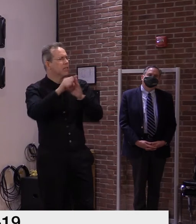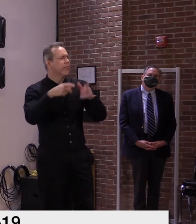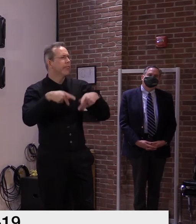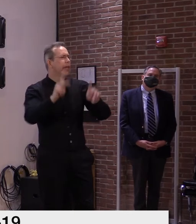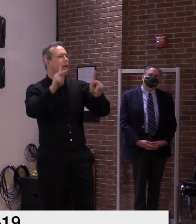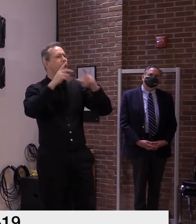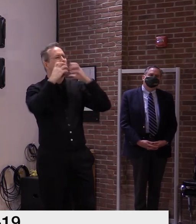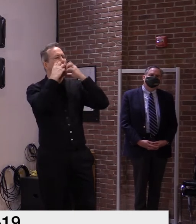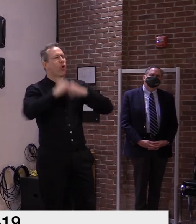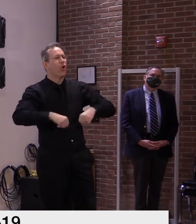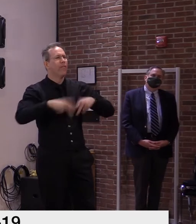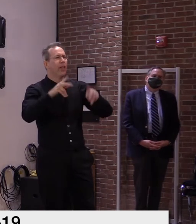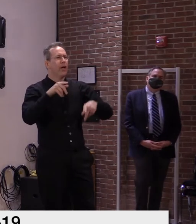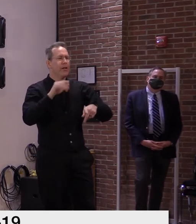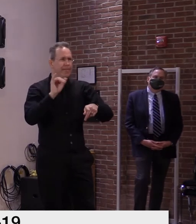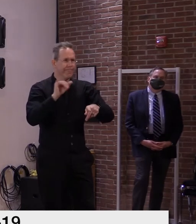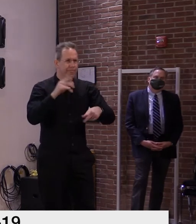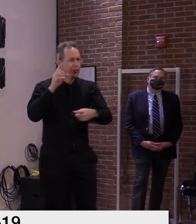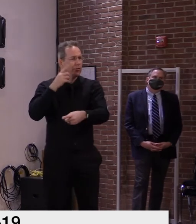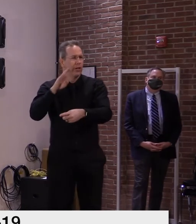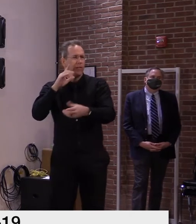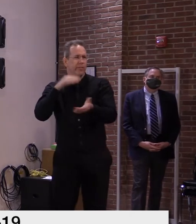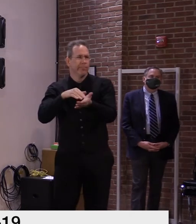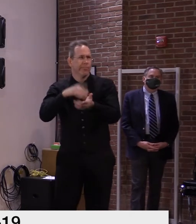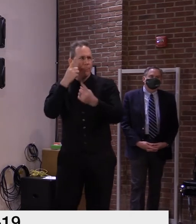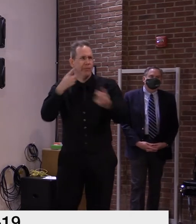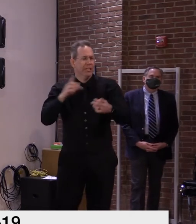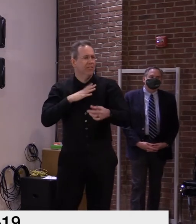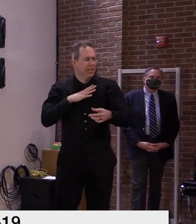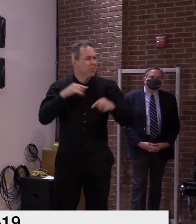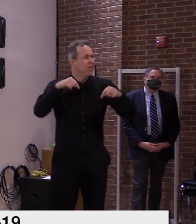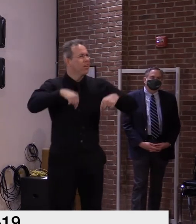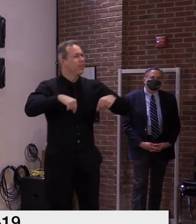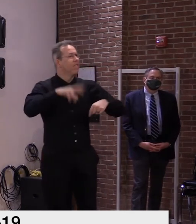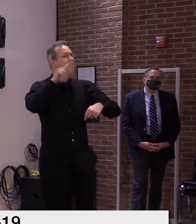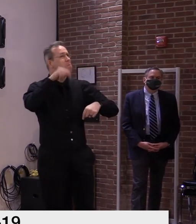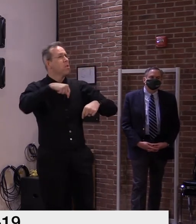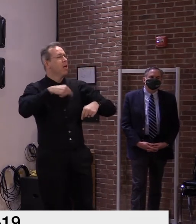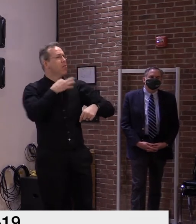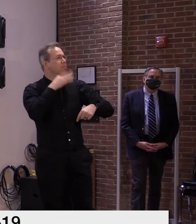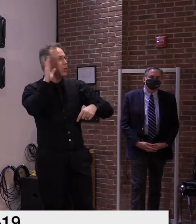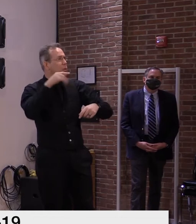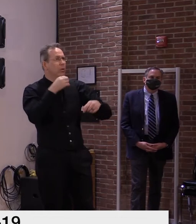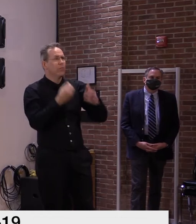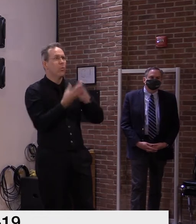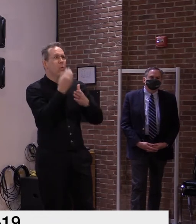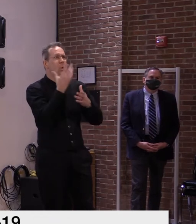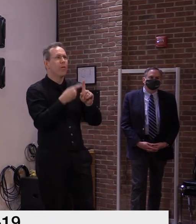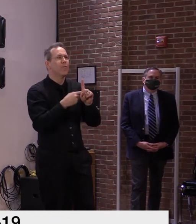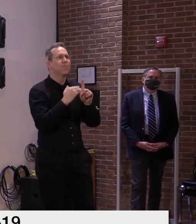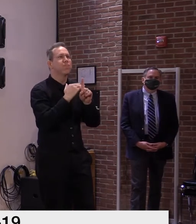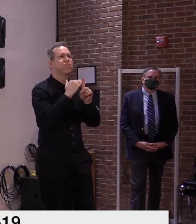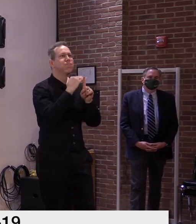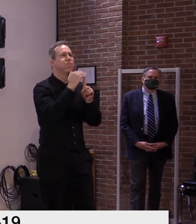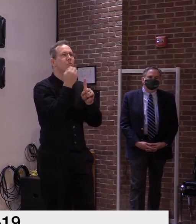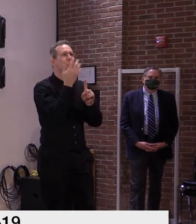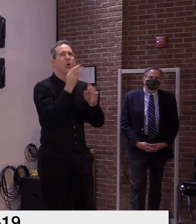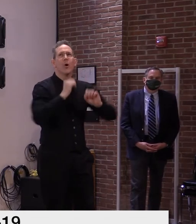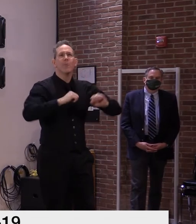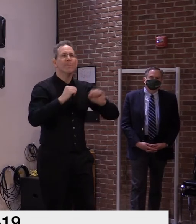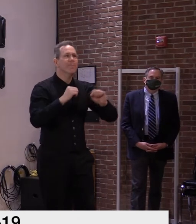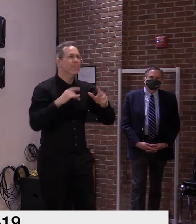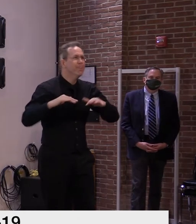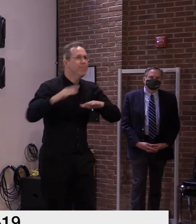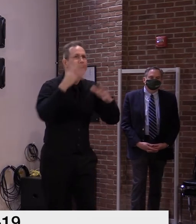Yeah, thanks for asking that, because I didn't want my previous answer to be a gloom and doom answer by any means. It's just